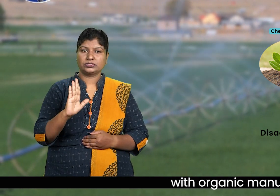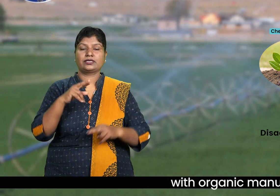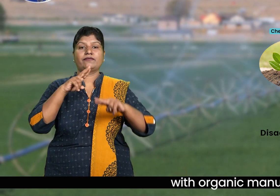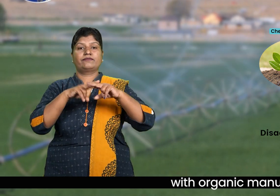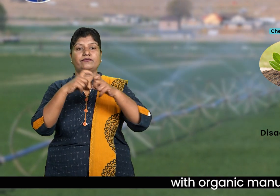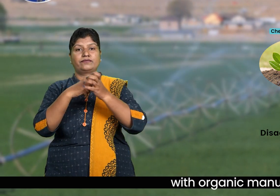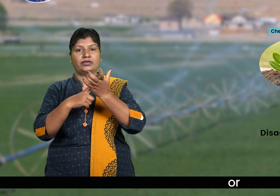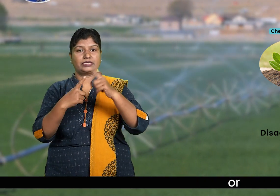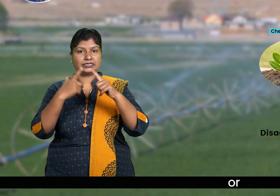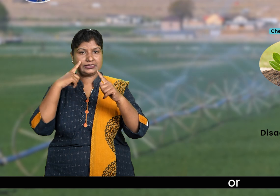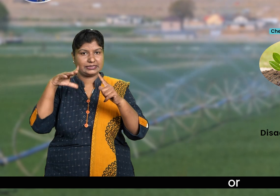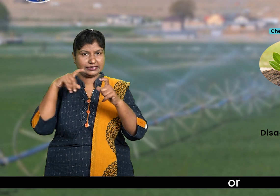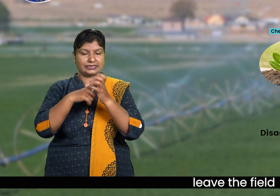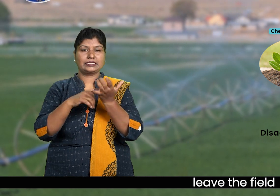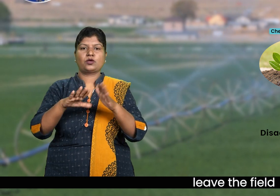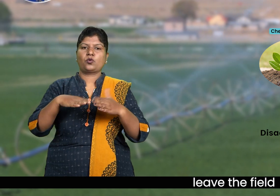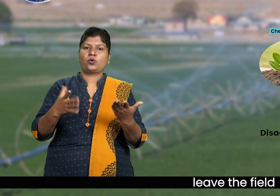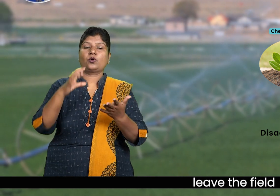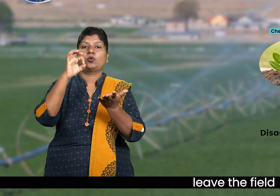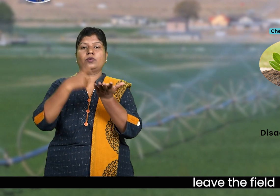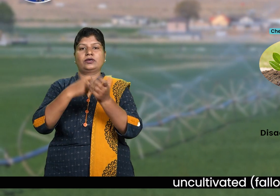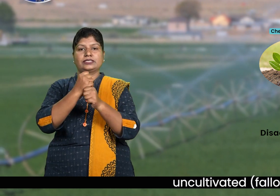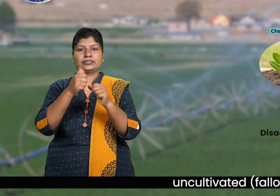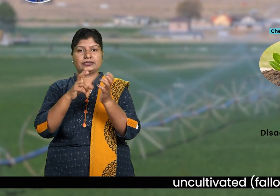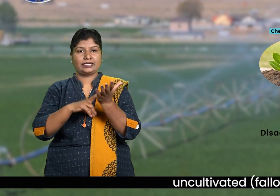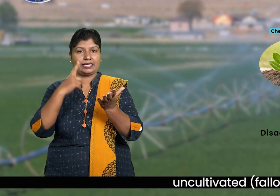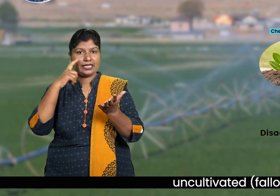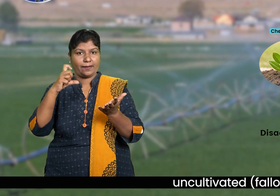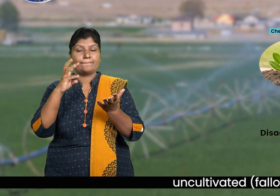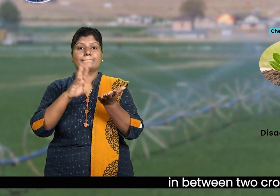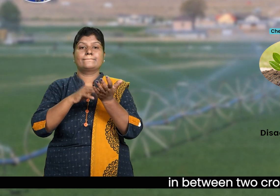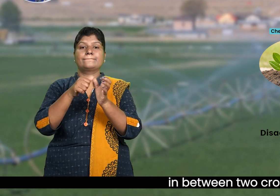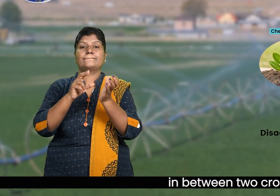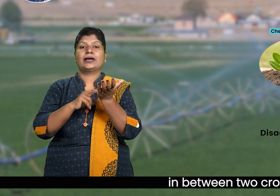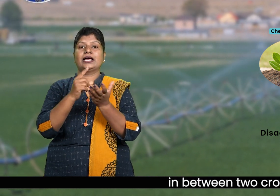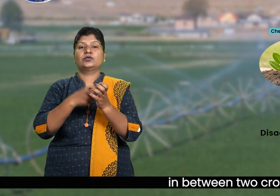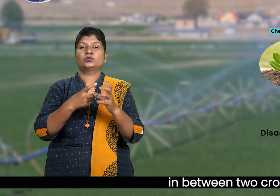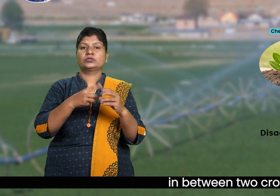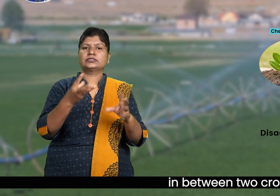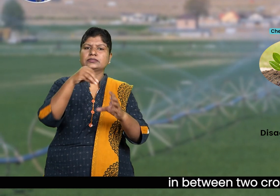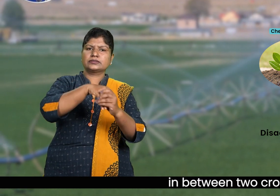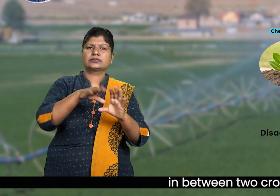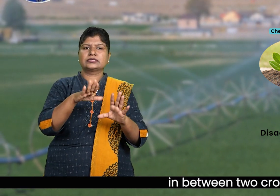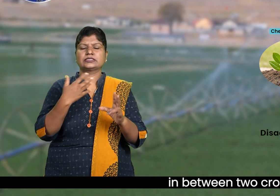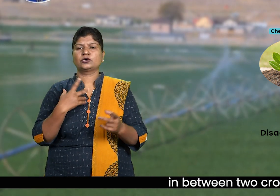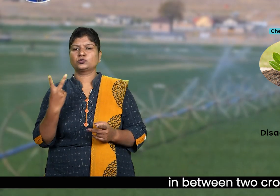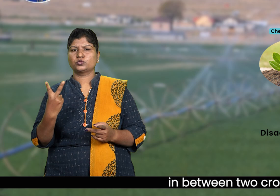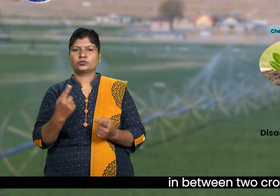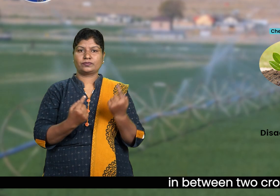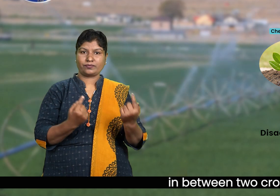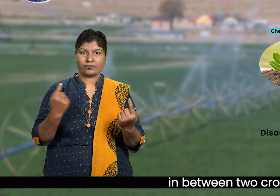manure or leave the field uncultivated in between two crops.